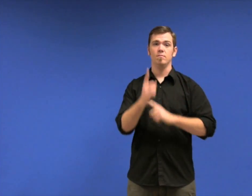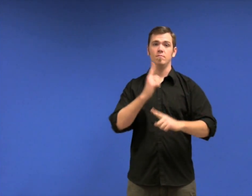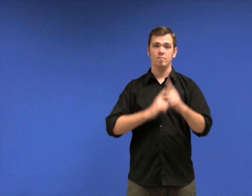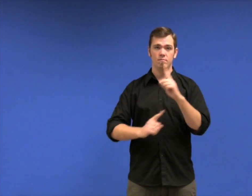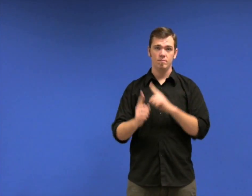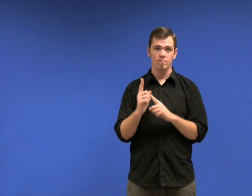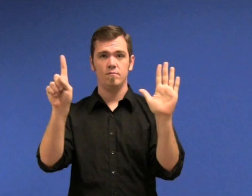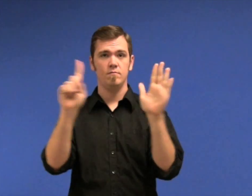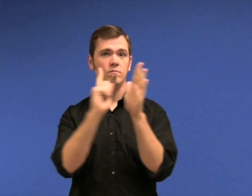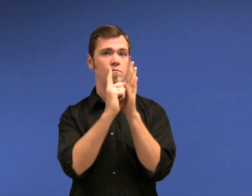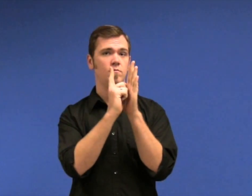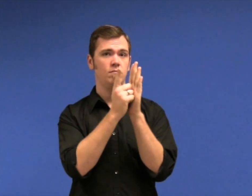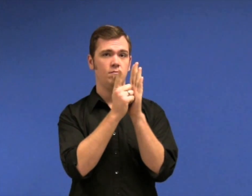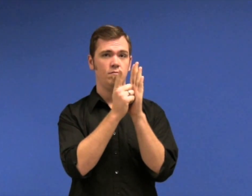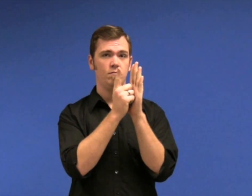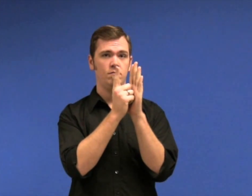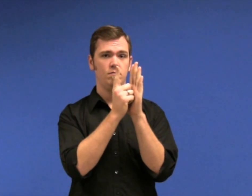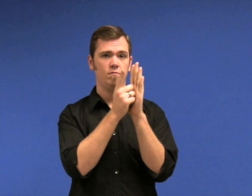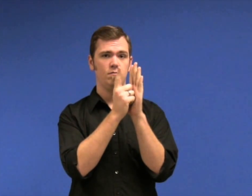signs for the sign for minute. There's minute,